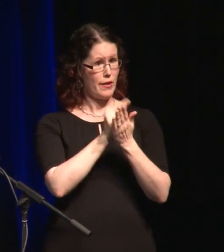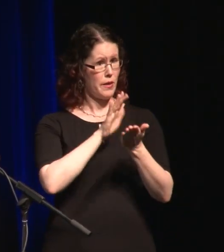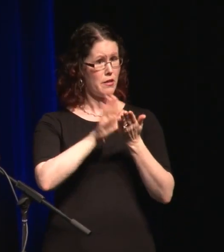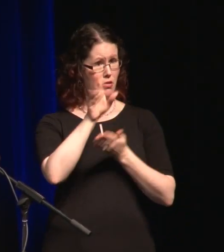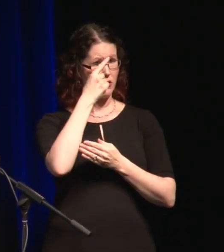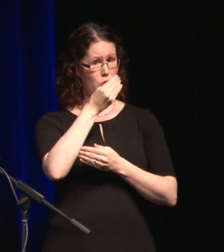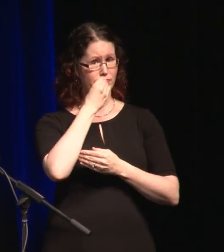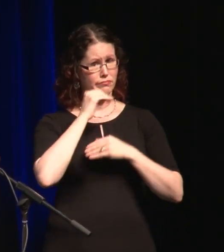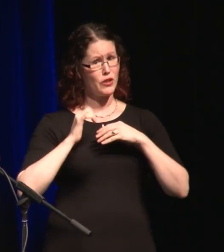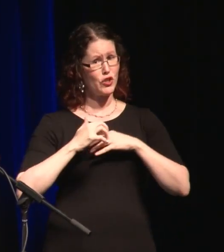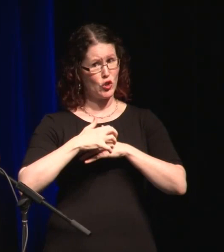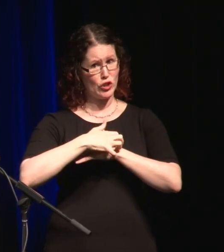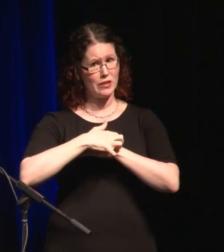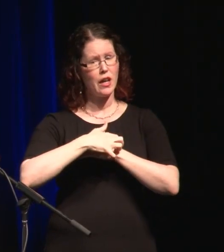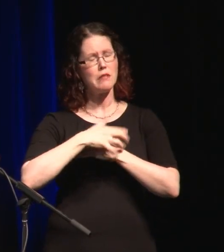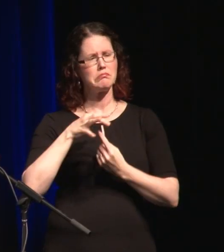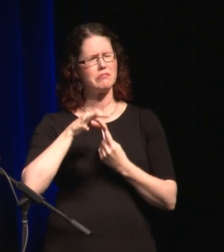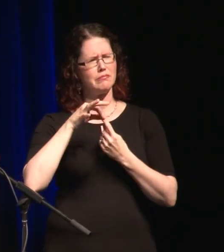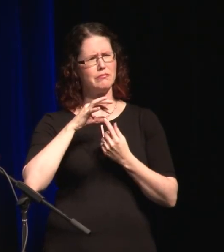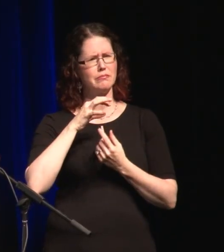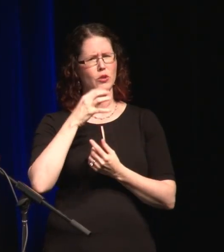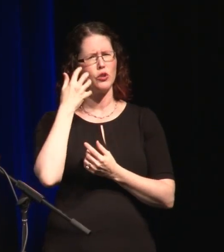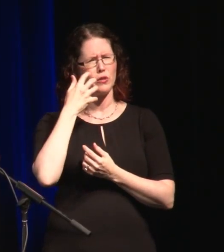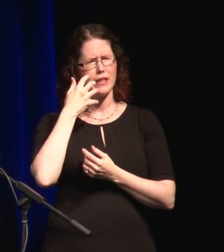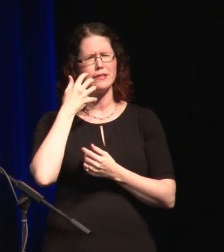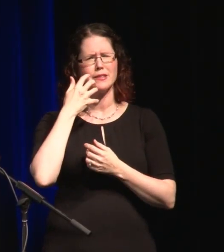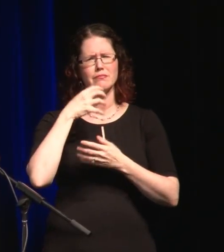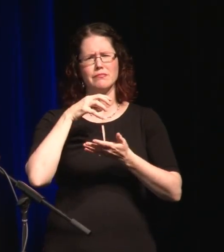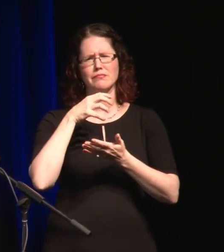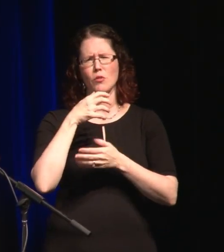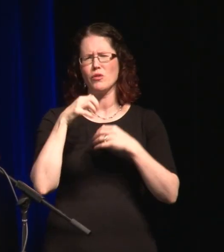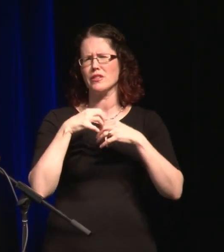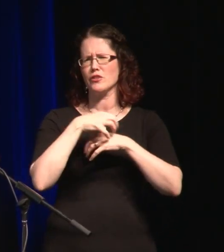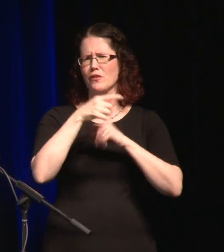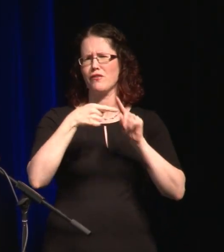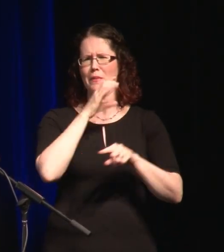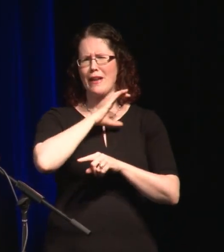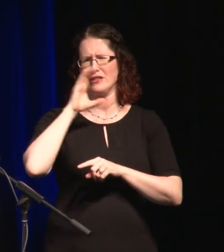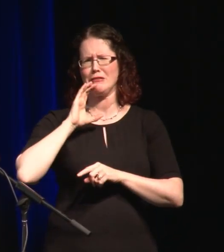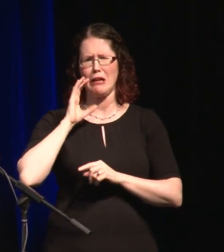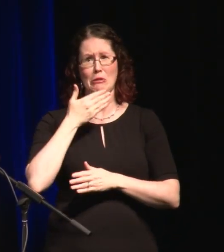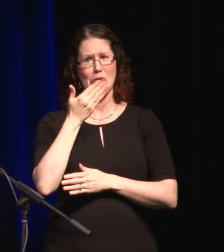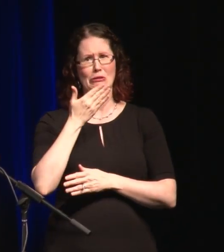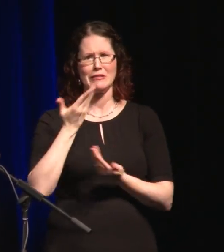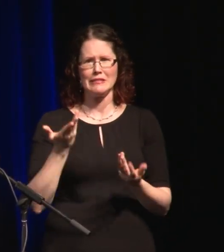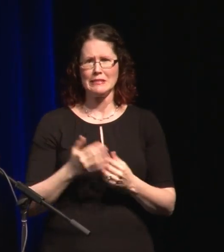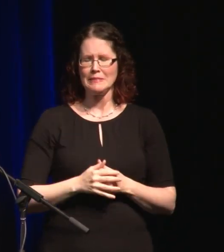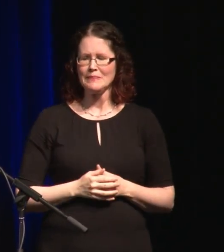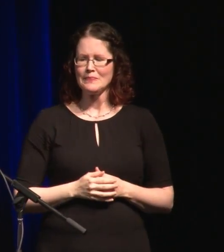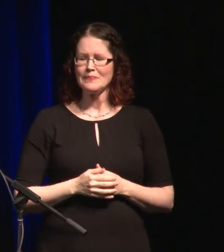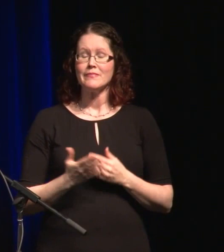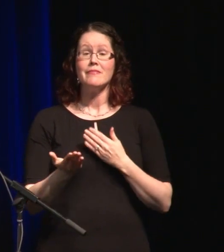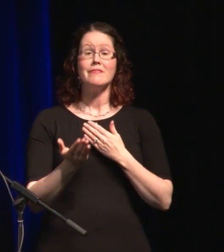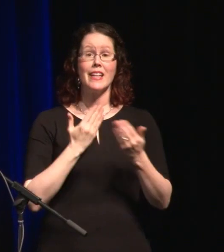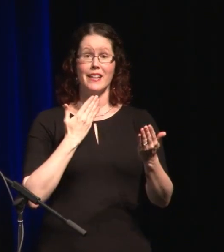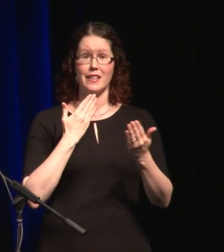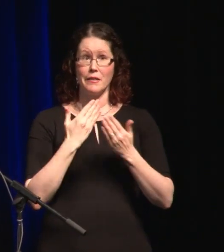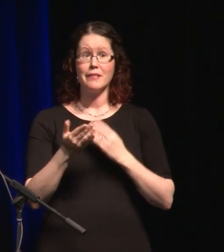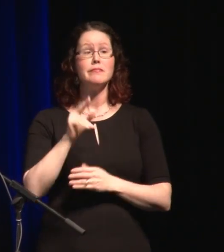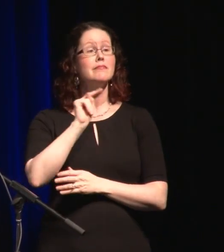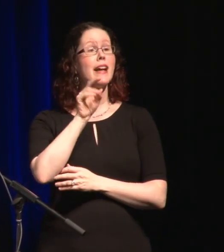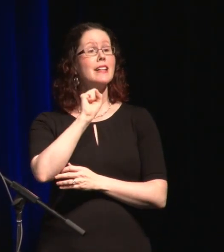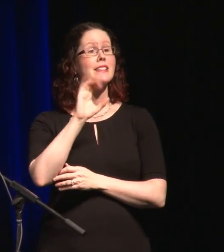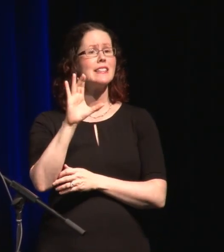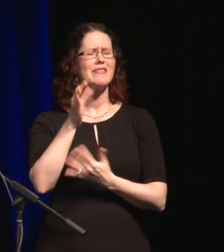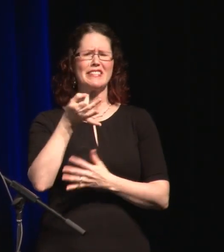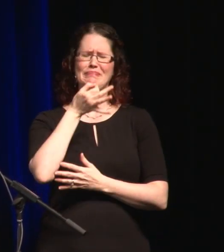dessert unless it's the cookies or the desserts from the cafeteria. That's a whole different story. Anyway, NSCC knew what